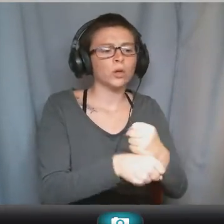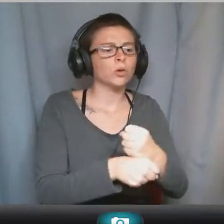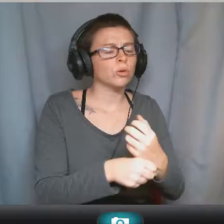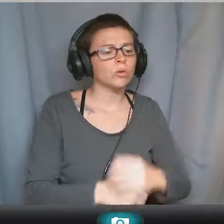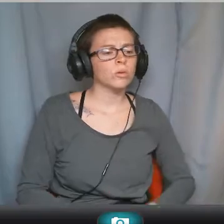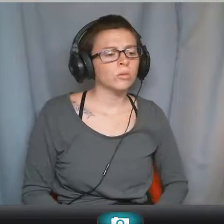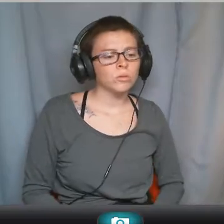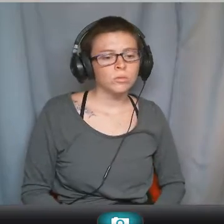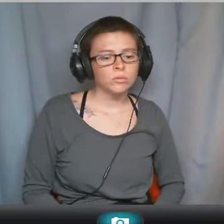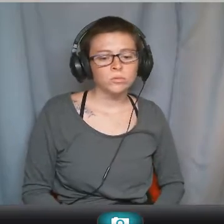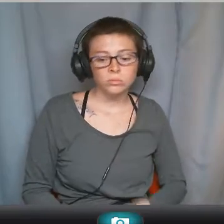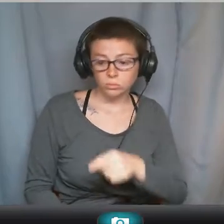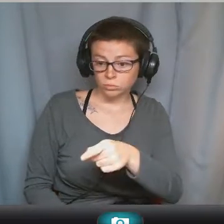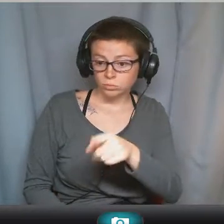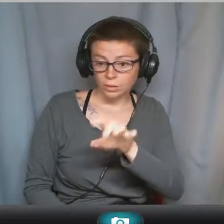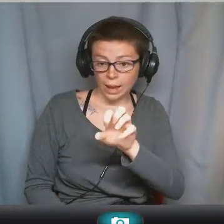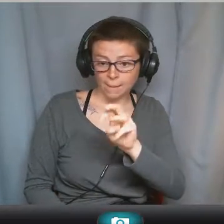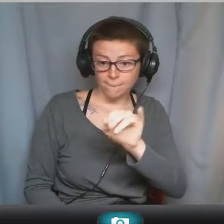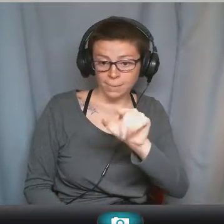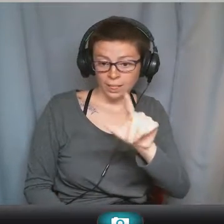Emily?